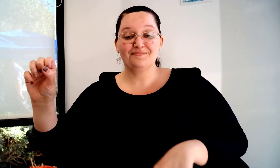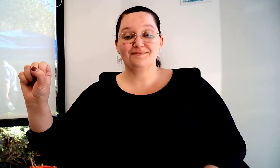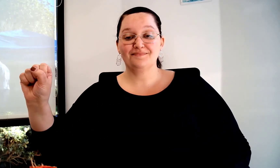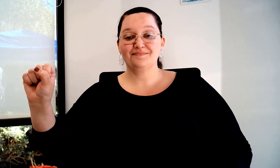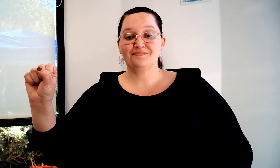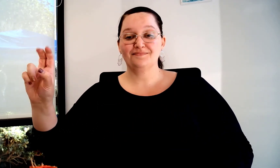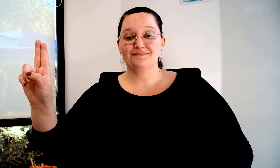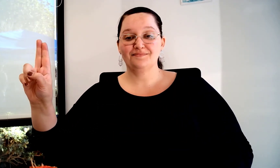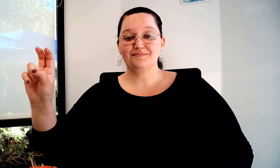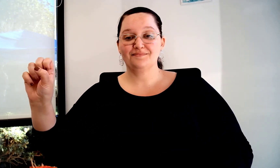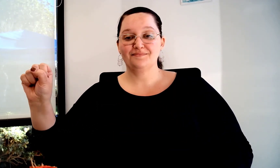Number 12,